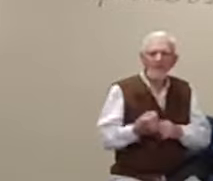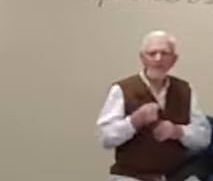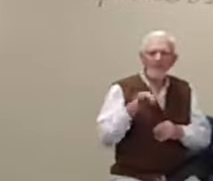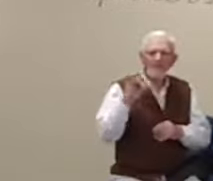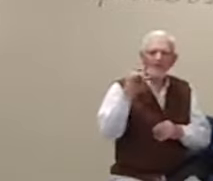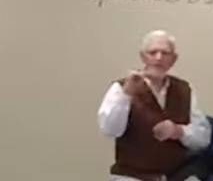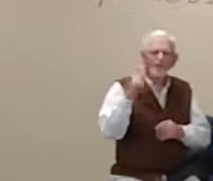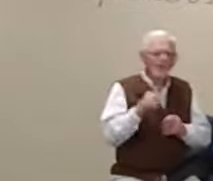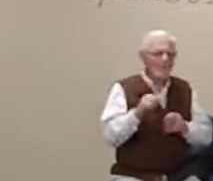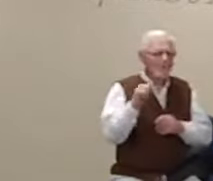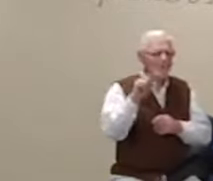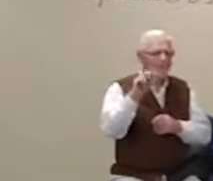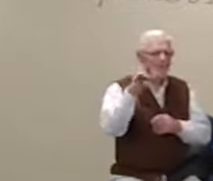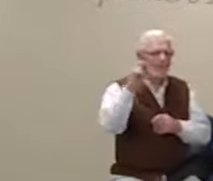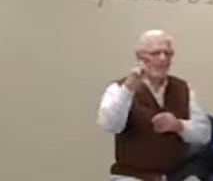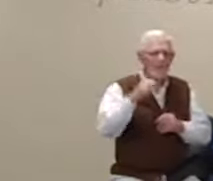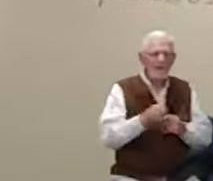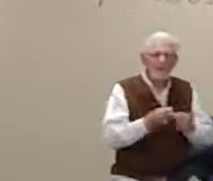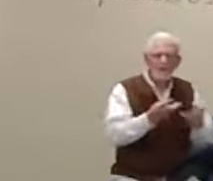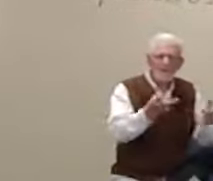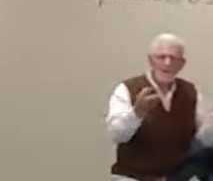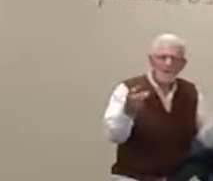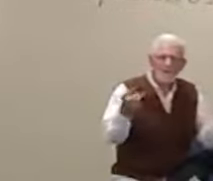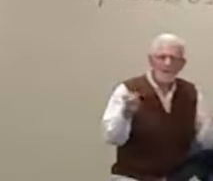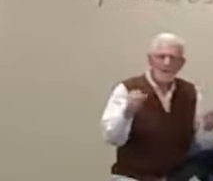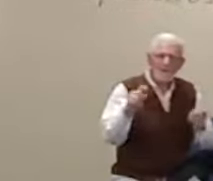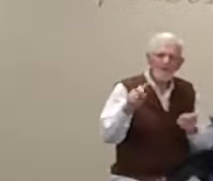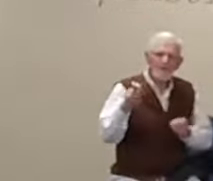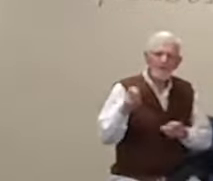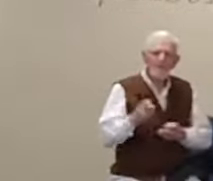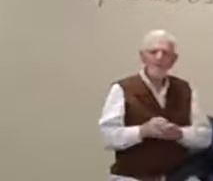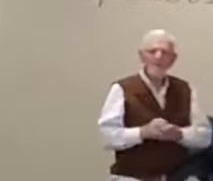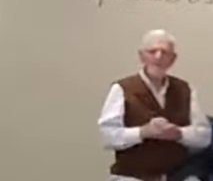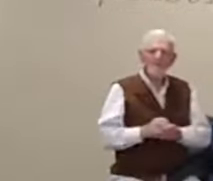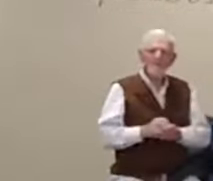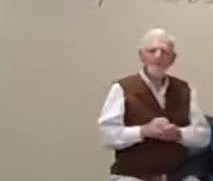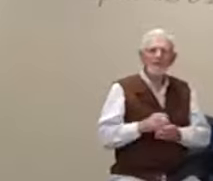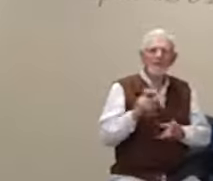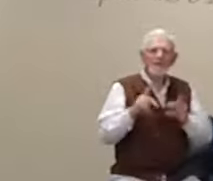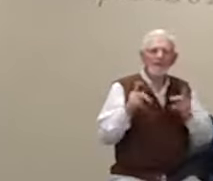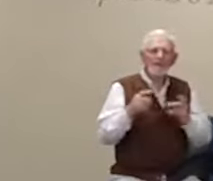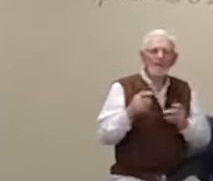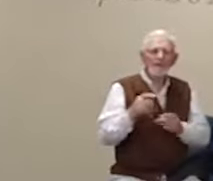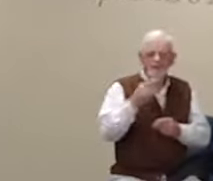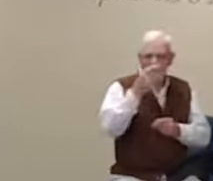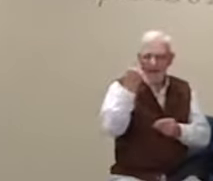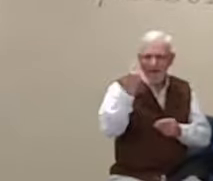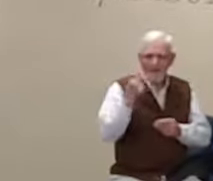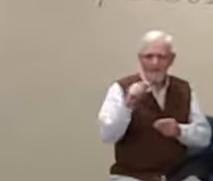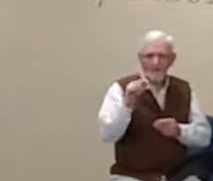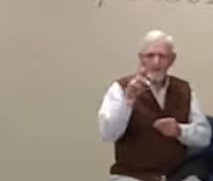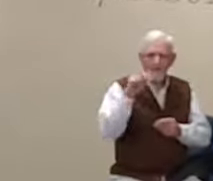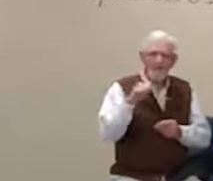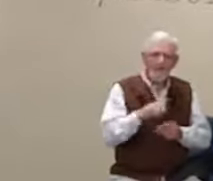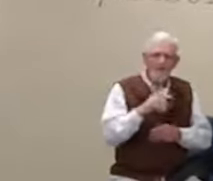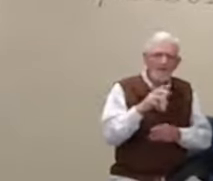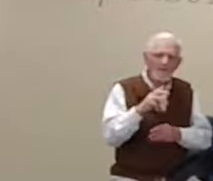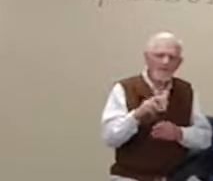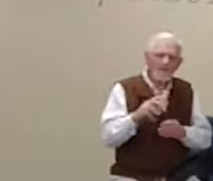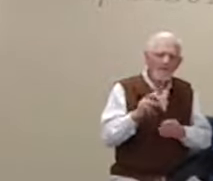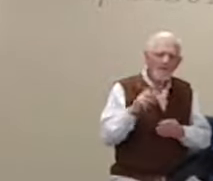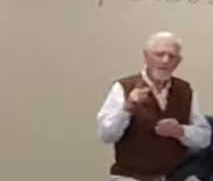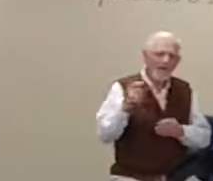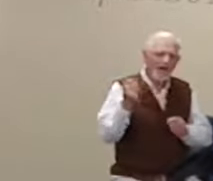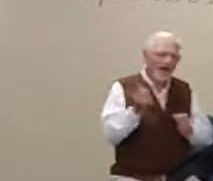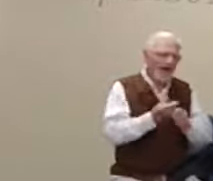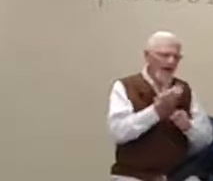just gray. The streets were gray. The sky was gray. The people wore black and gray. The walls were gray. Everything